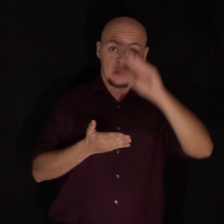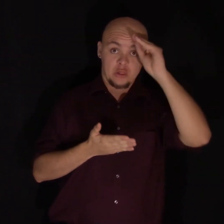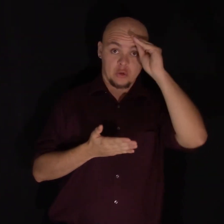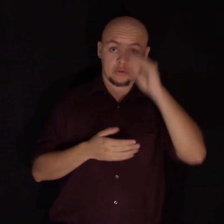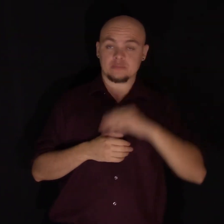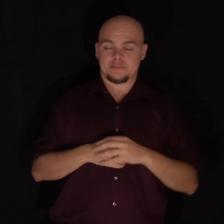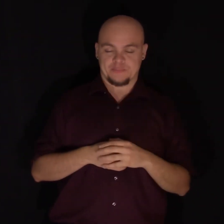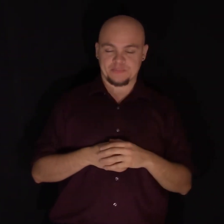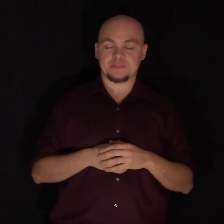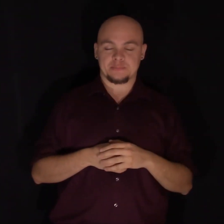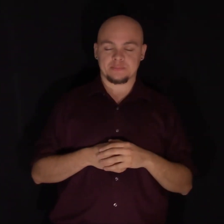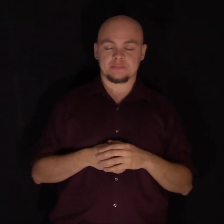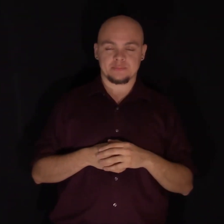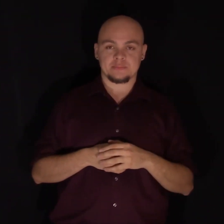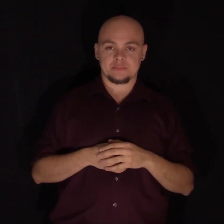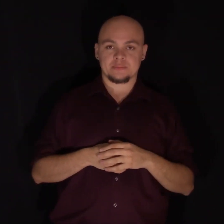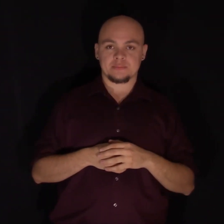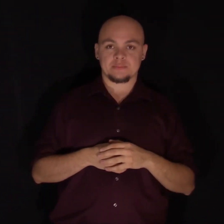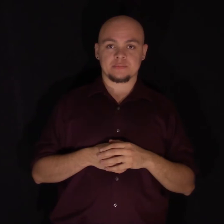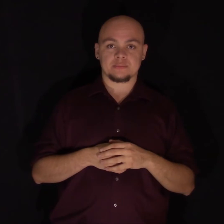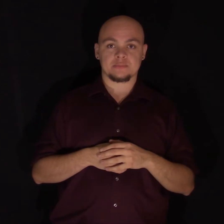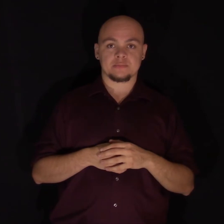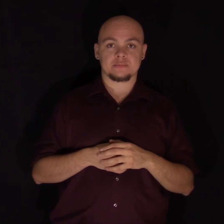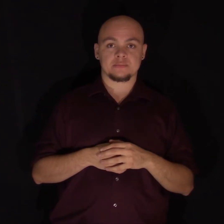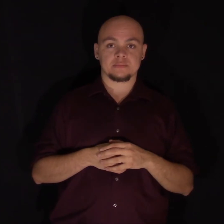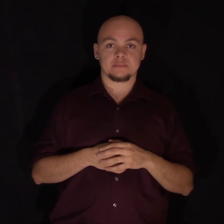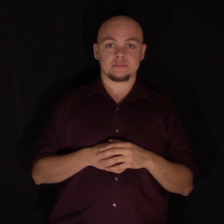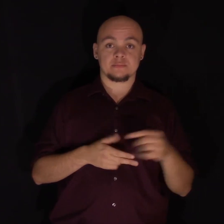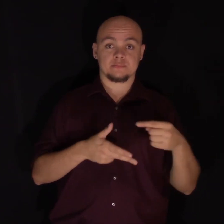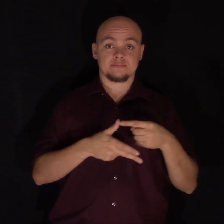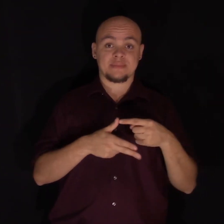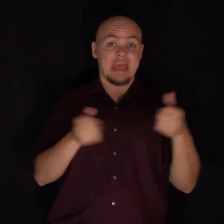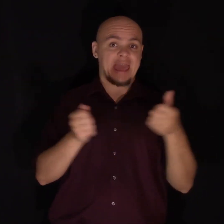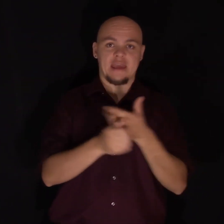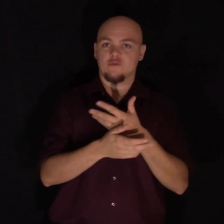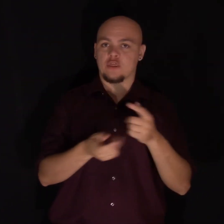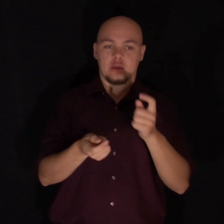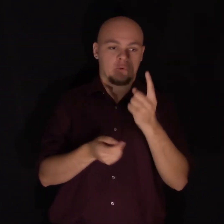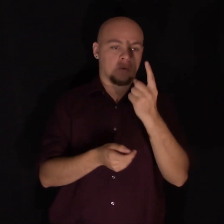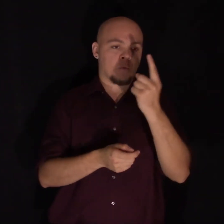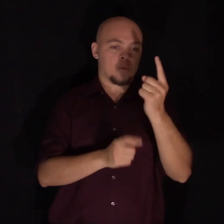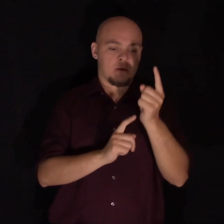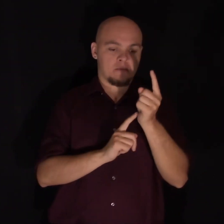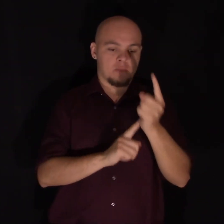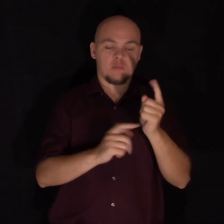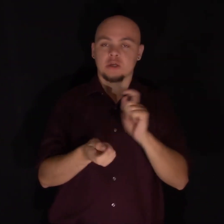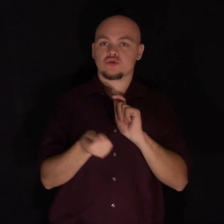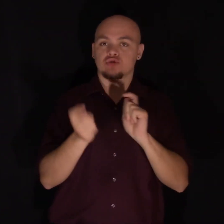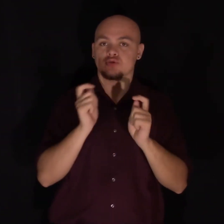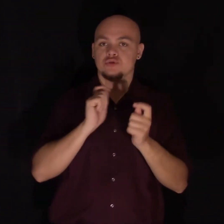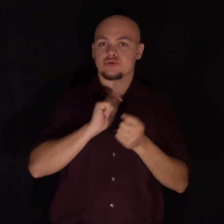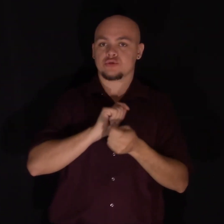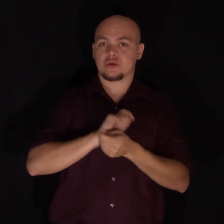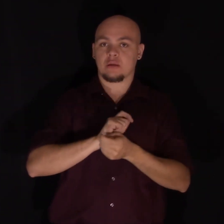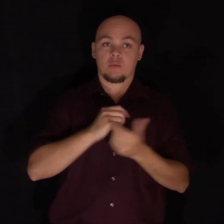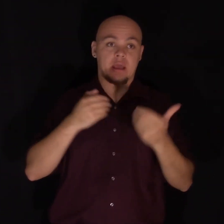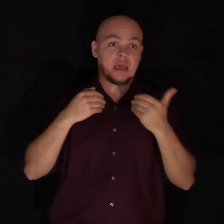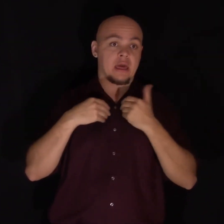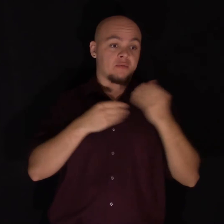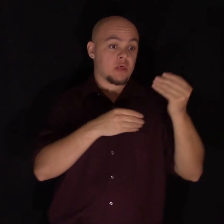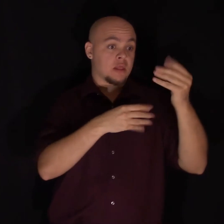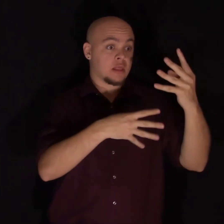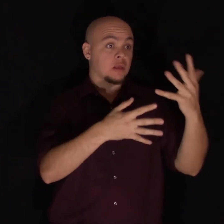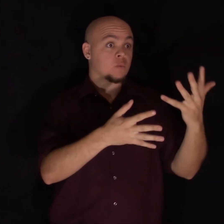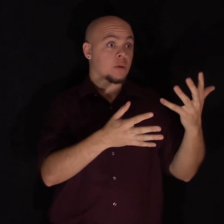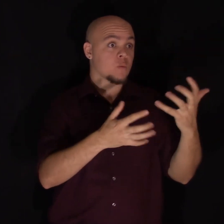that day. I learned that it all changes in an instant. We have this bucket list, we have these things we